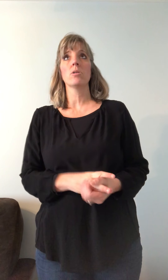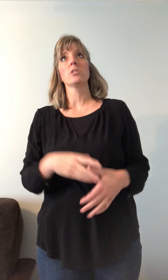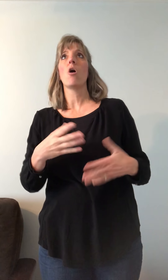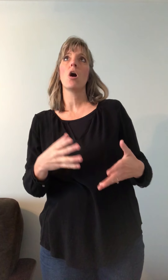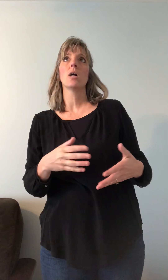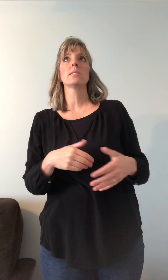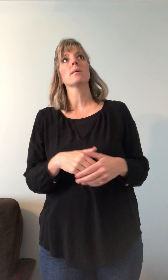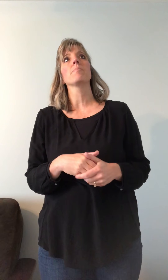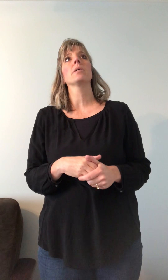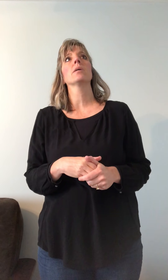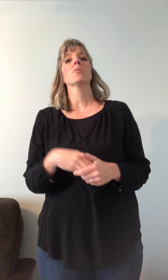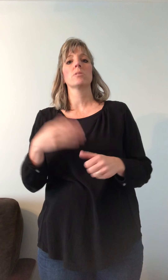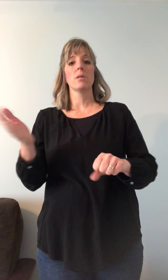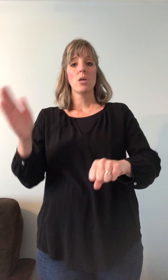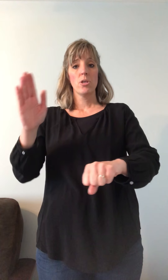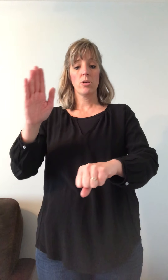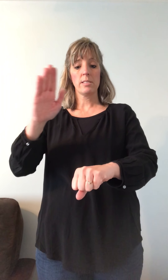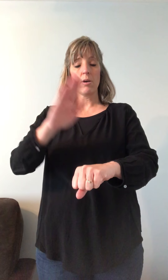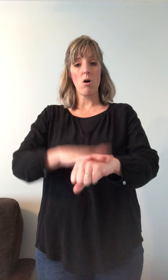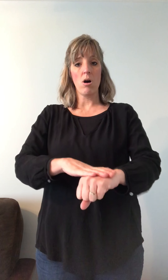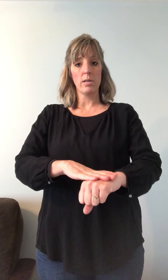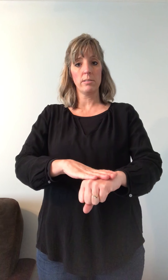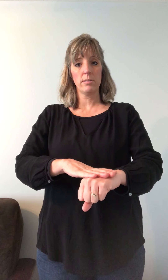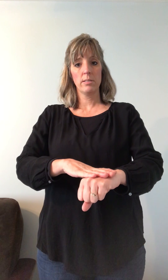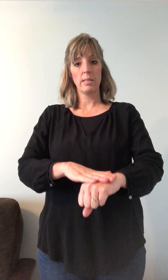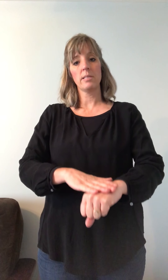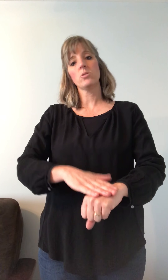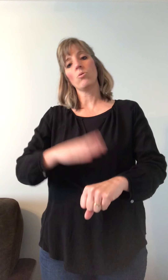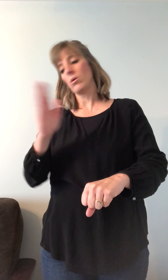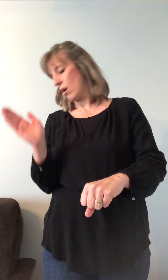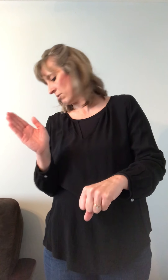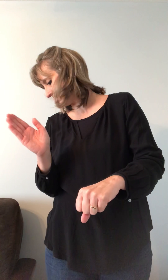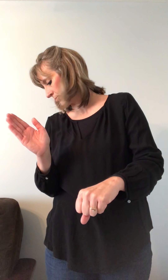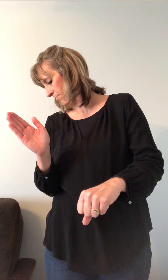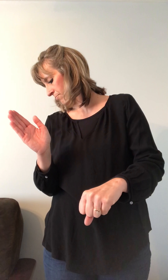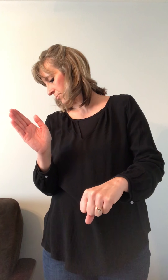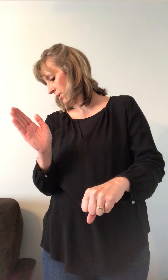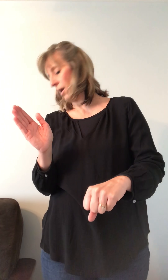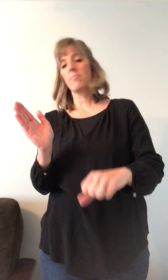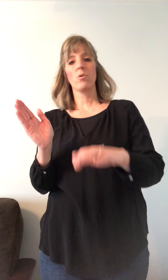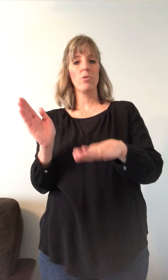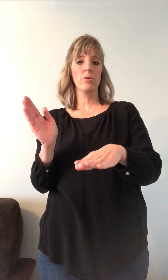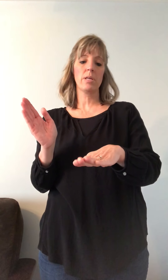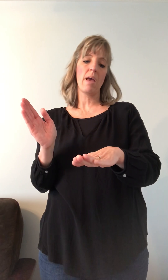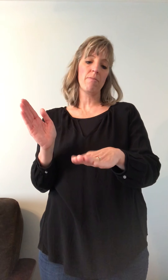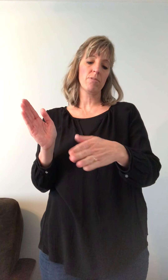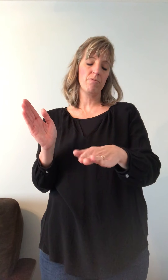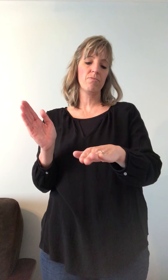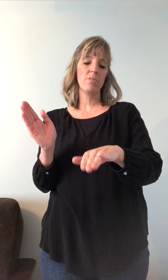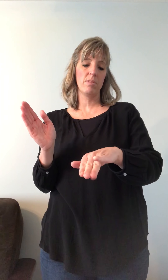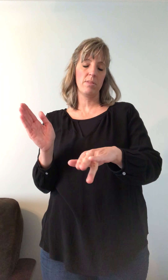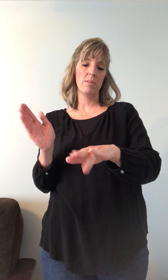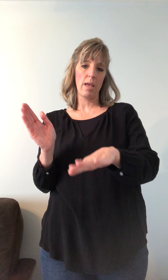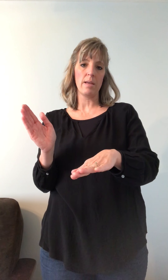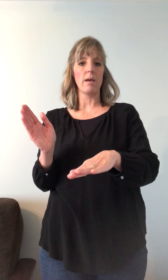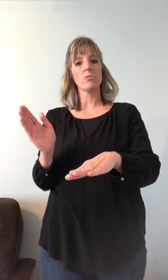is on something, or you could say on like this, or off, okay? Or you can have your hand out too,